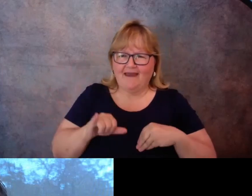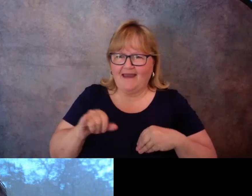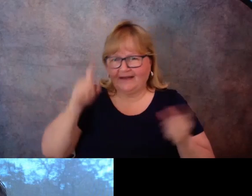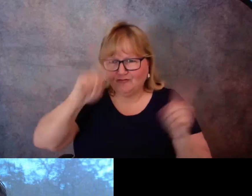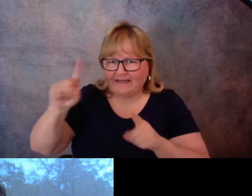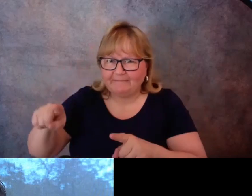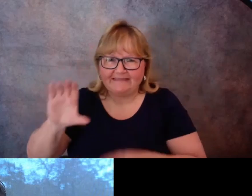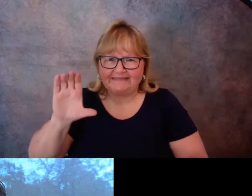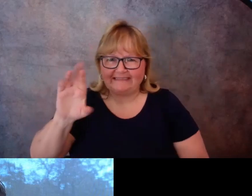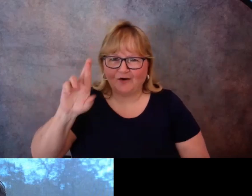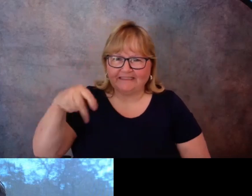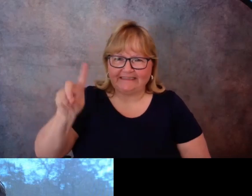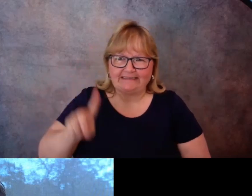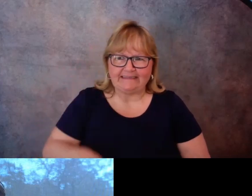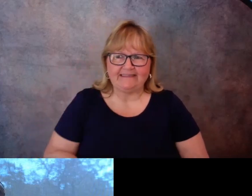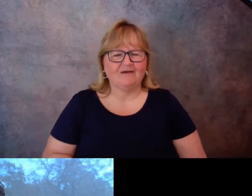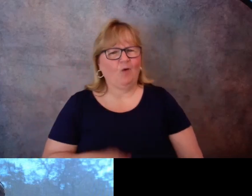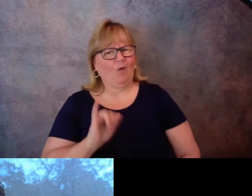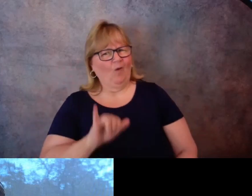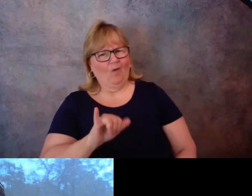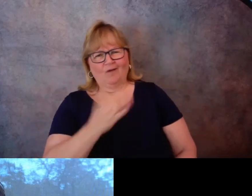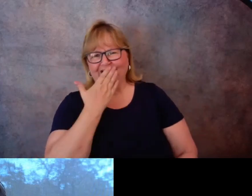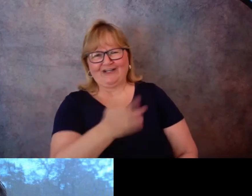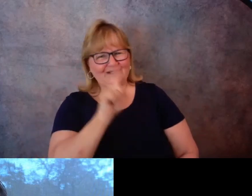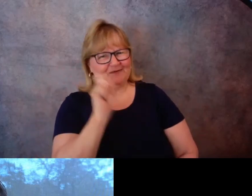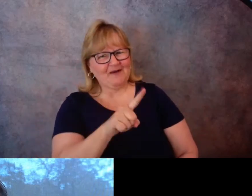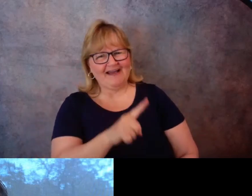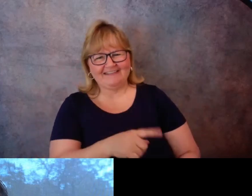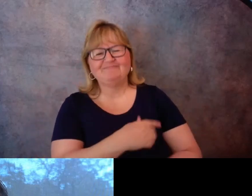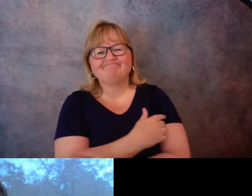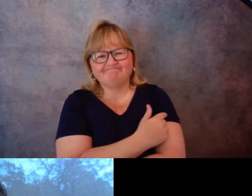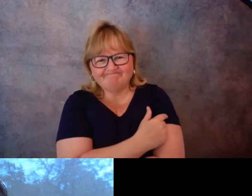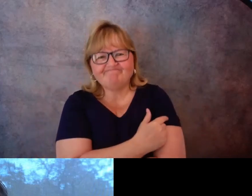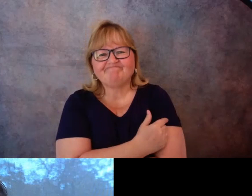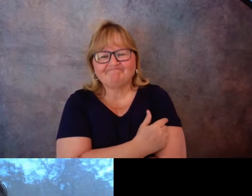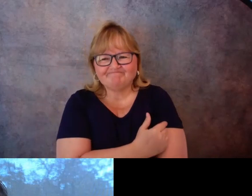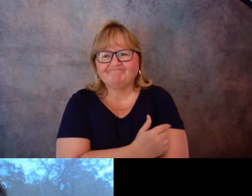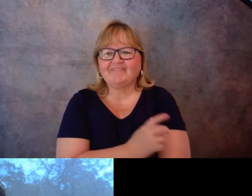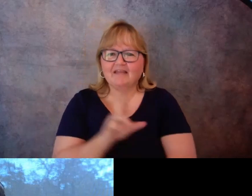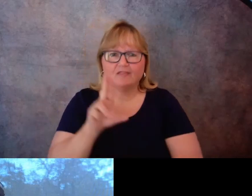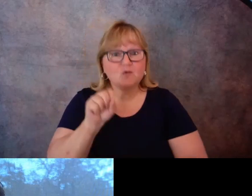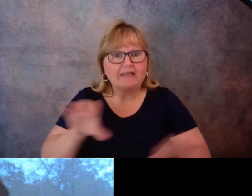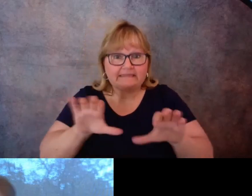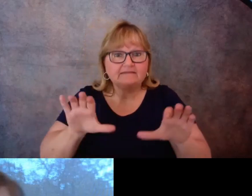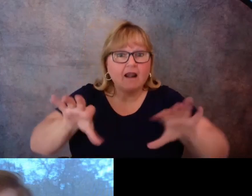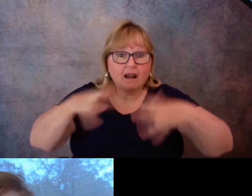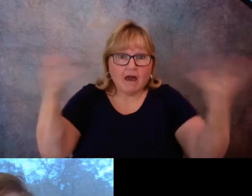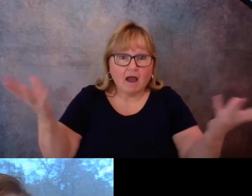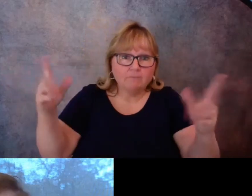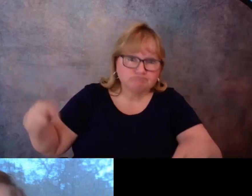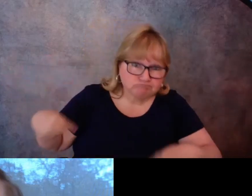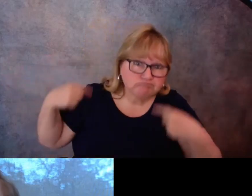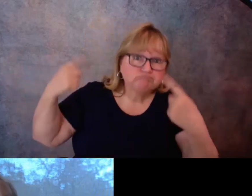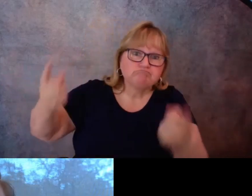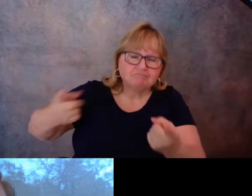Oh, what a tremendously good question. You know, the US has done a lot and continues to do a